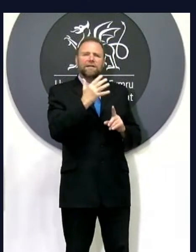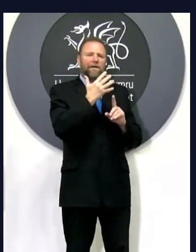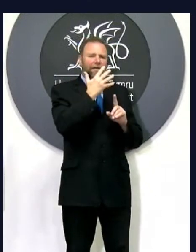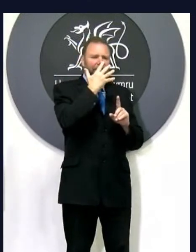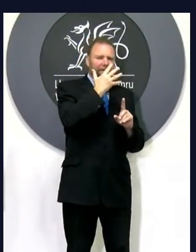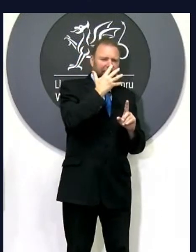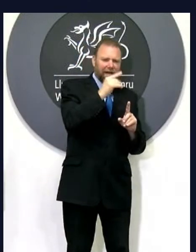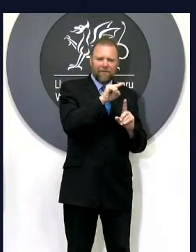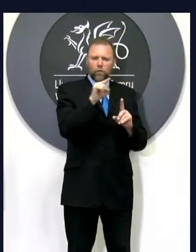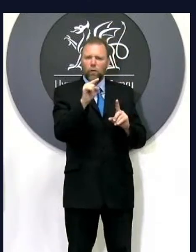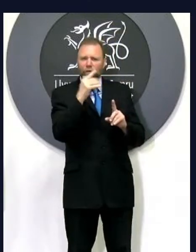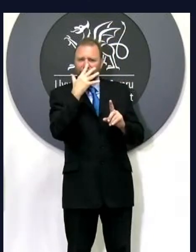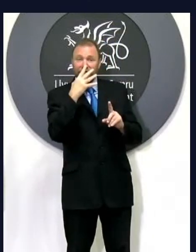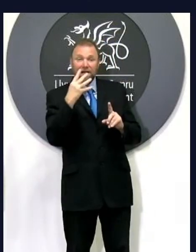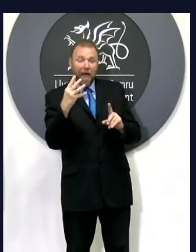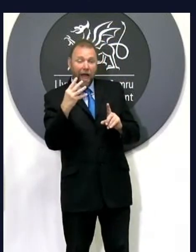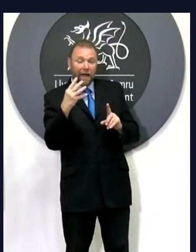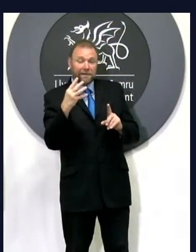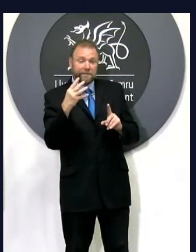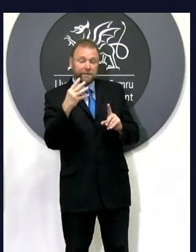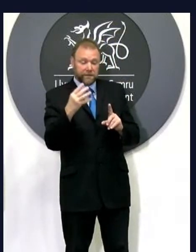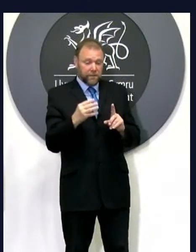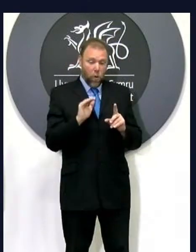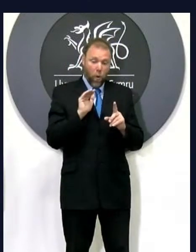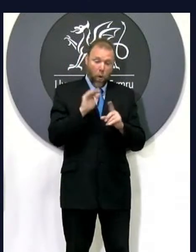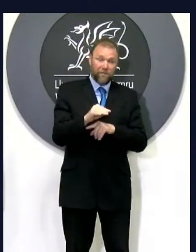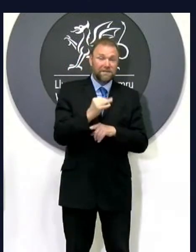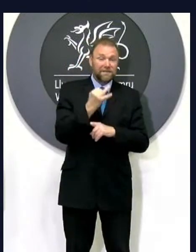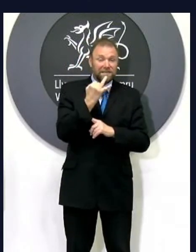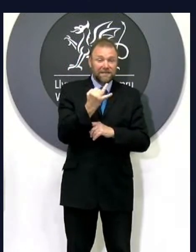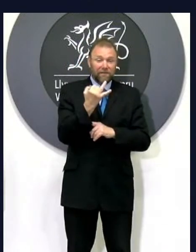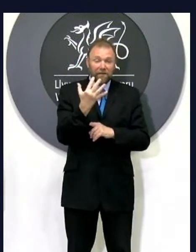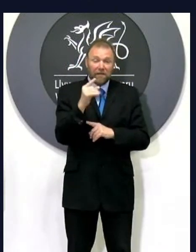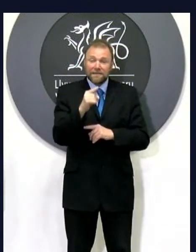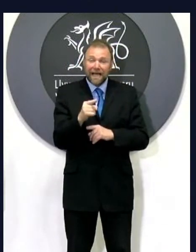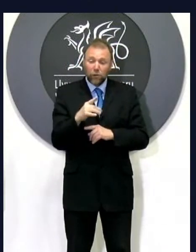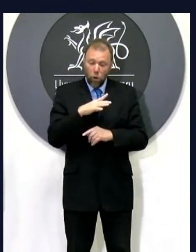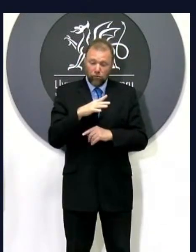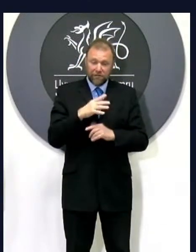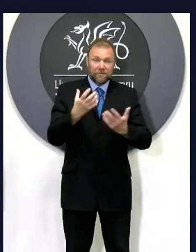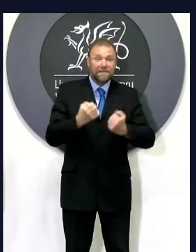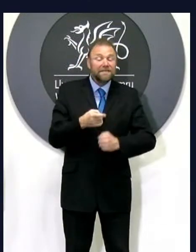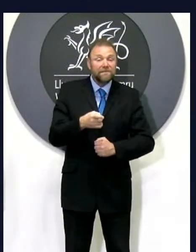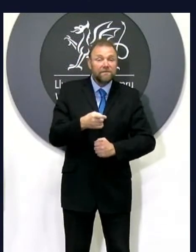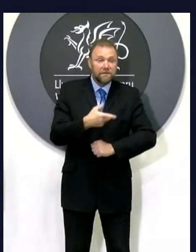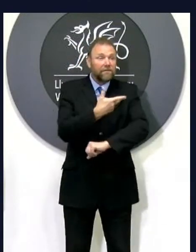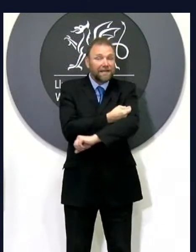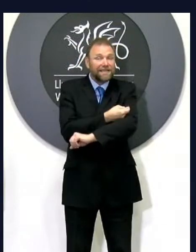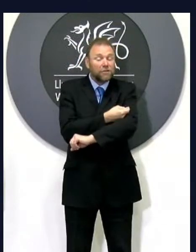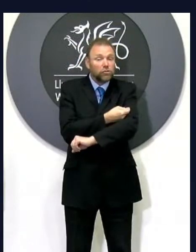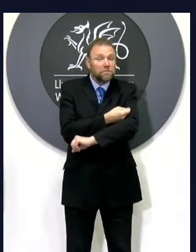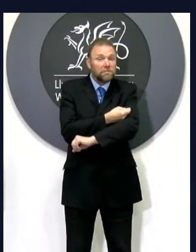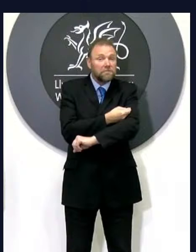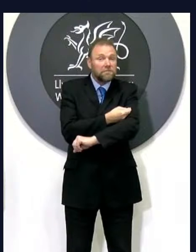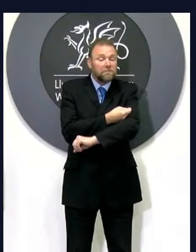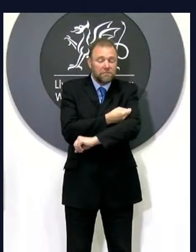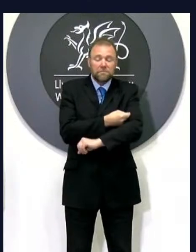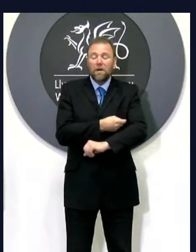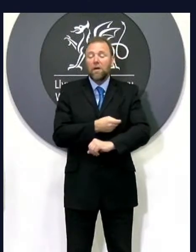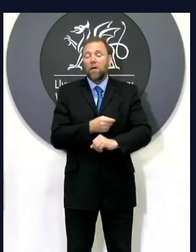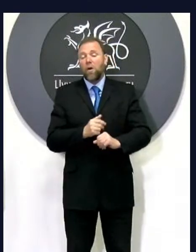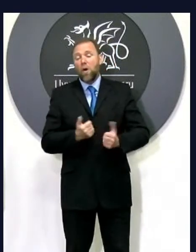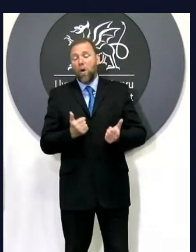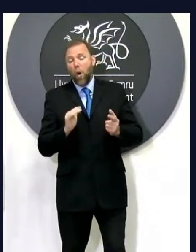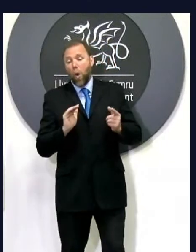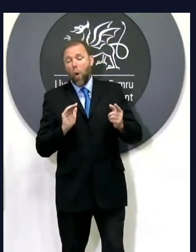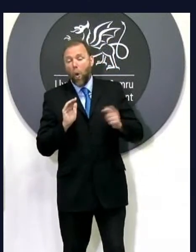55 to 59, over 75% of them have already received vaccination, and well over half of people aged